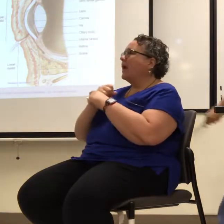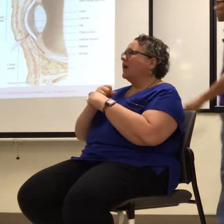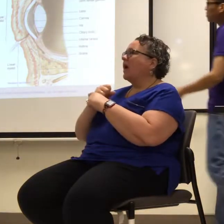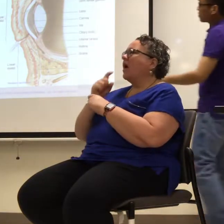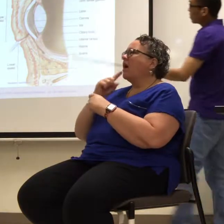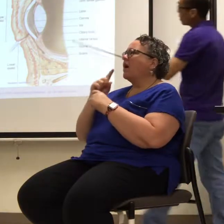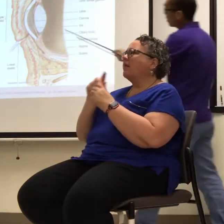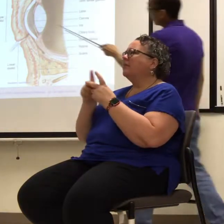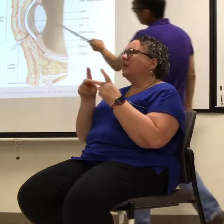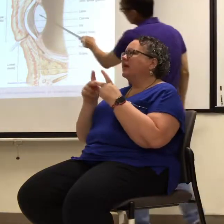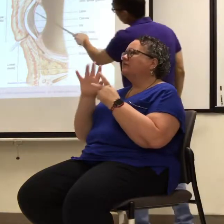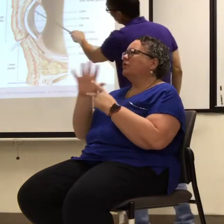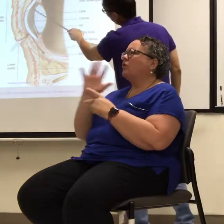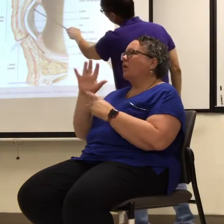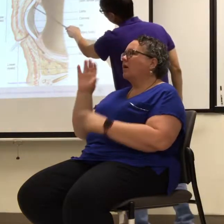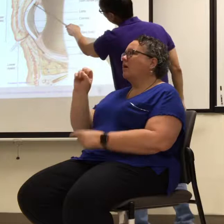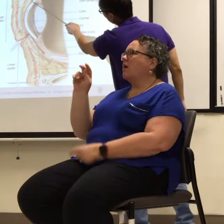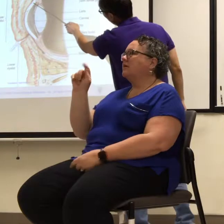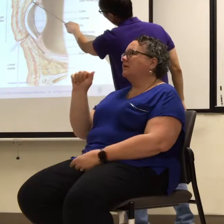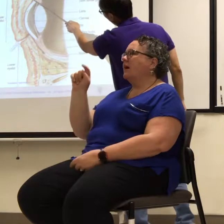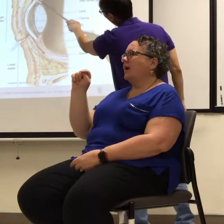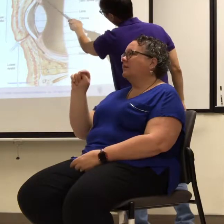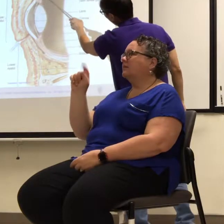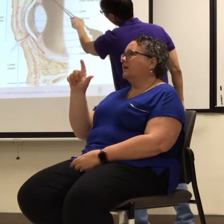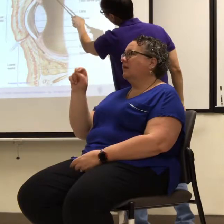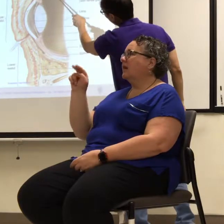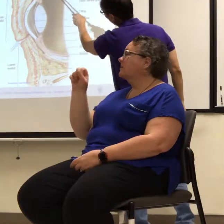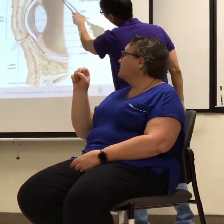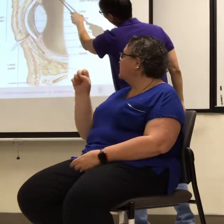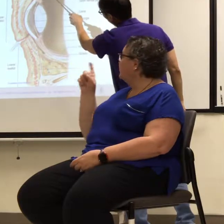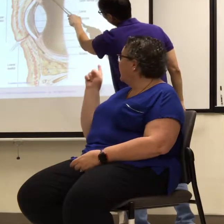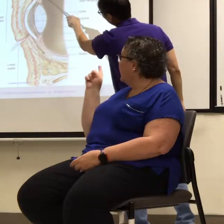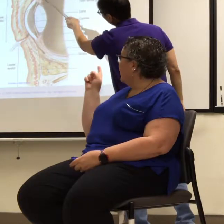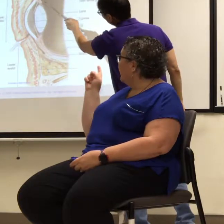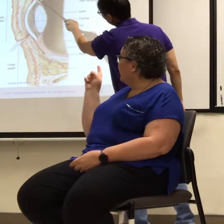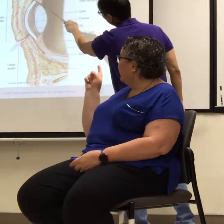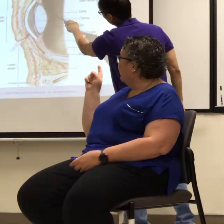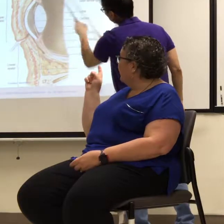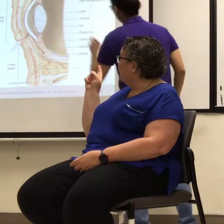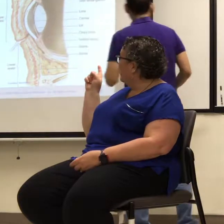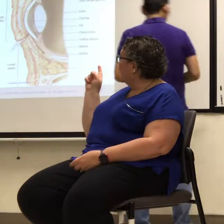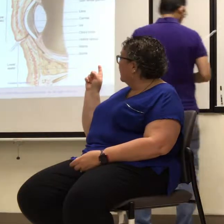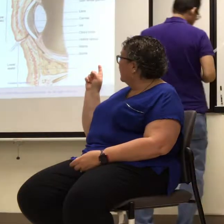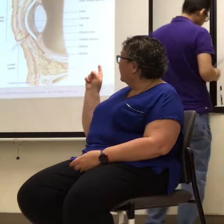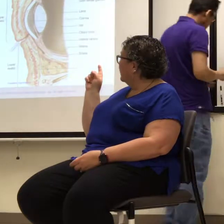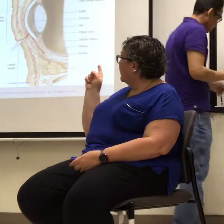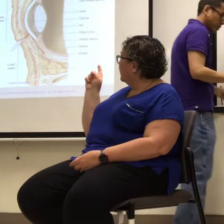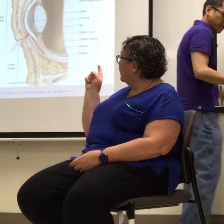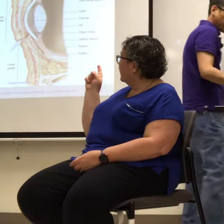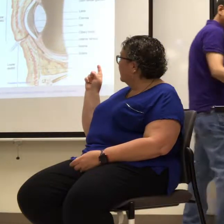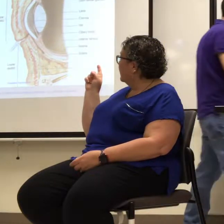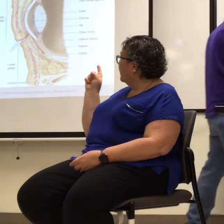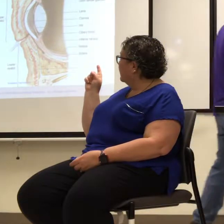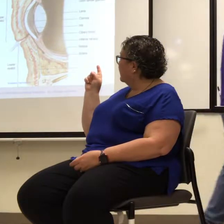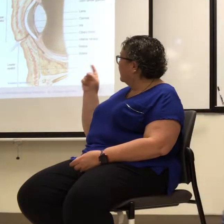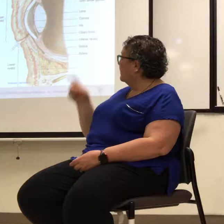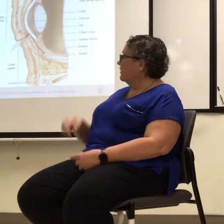contact lens. All right, there, a pocket. So let me kind of illustrate it